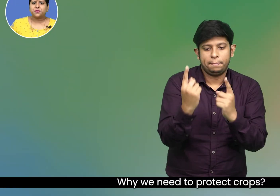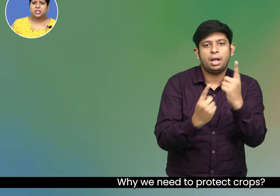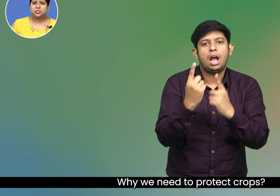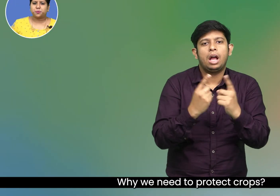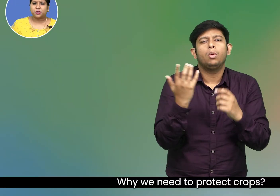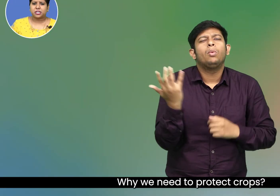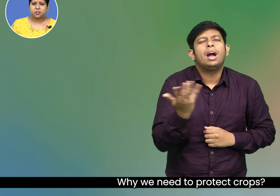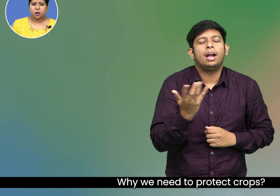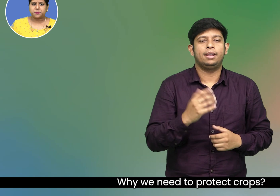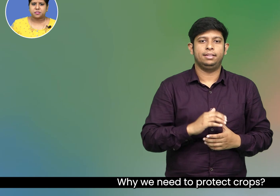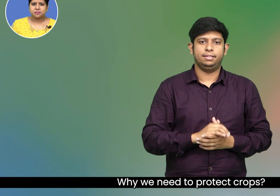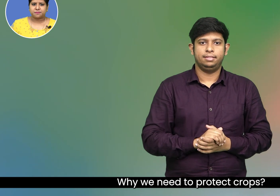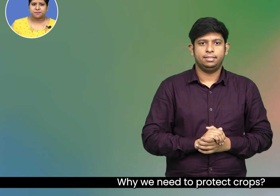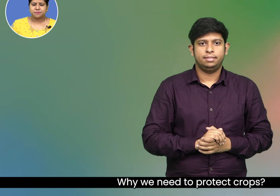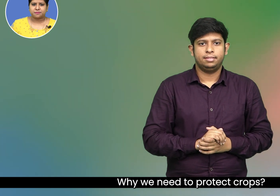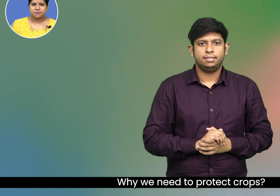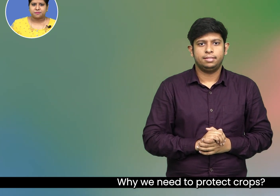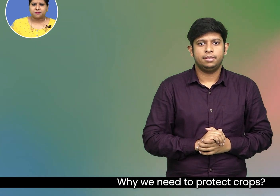Why do we need to protect crops?